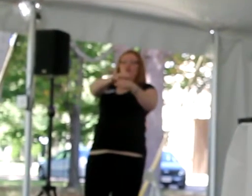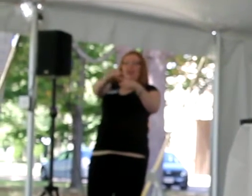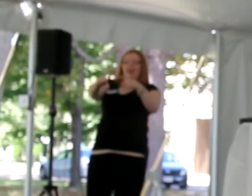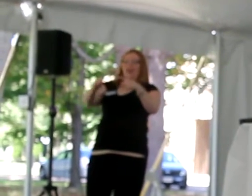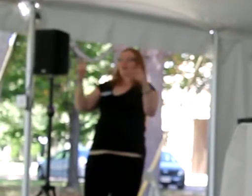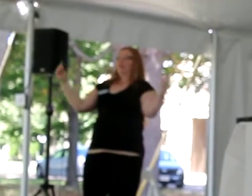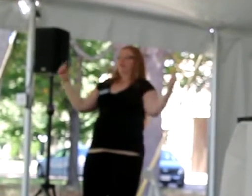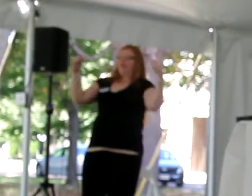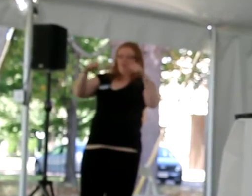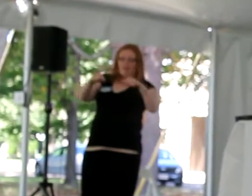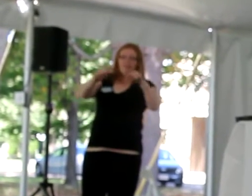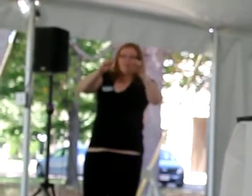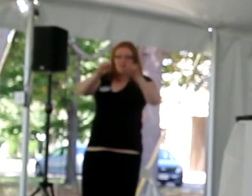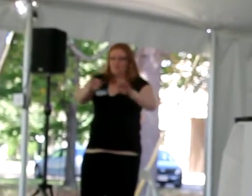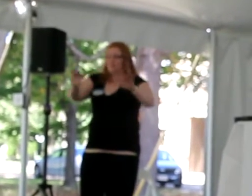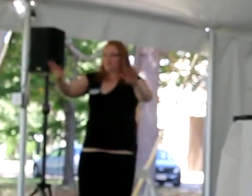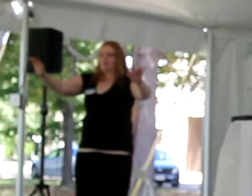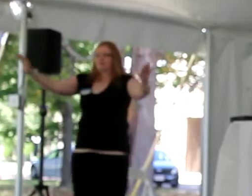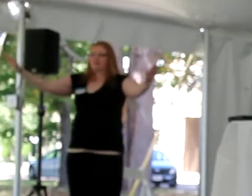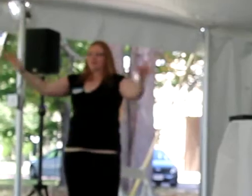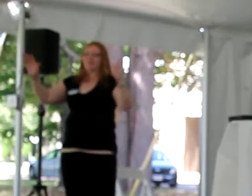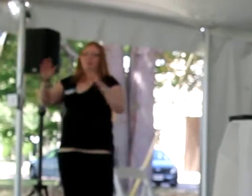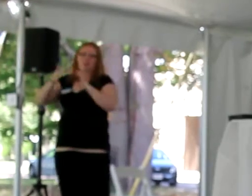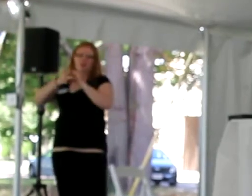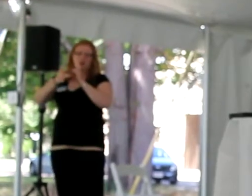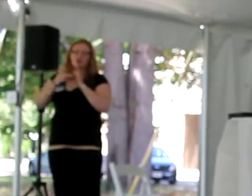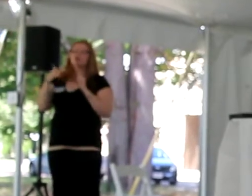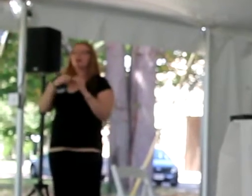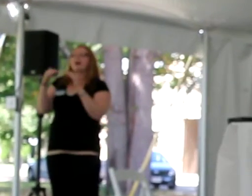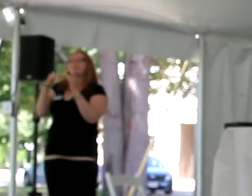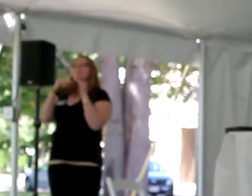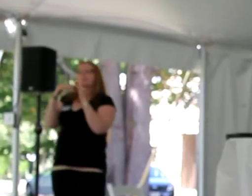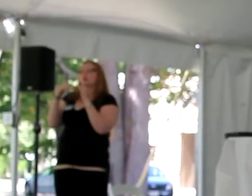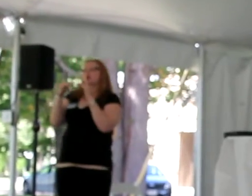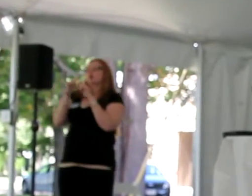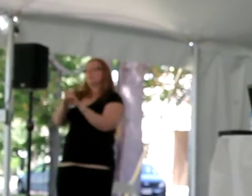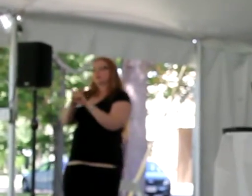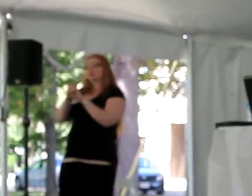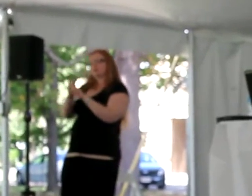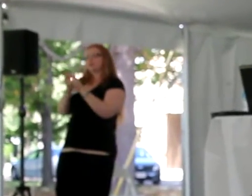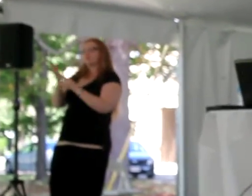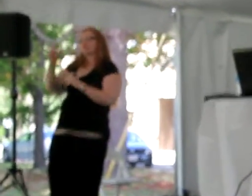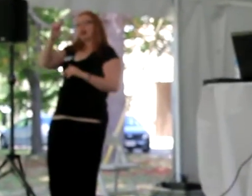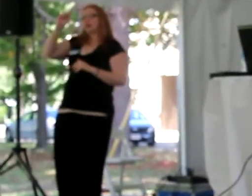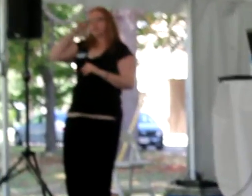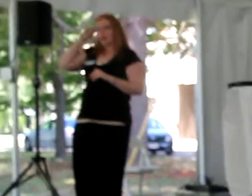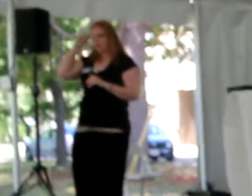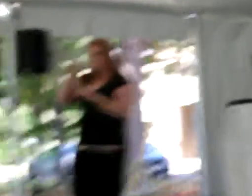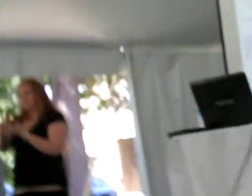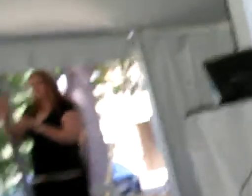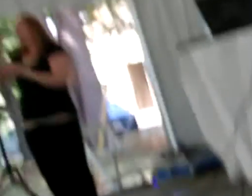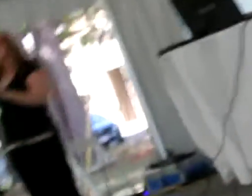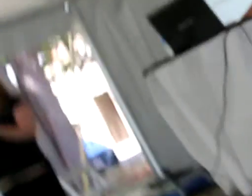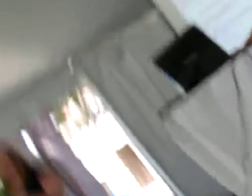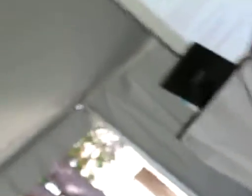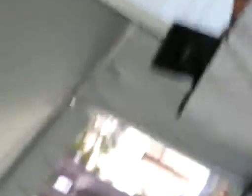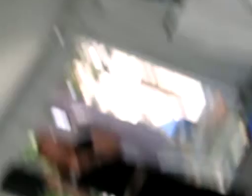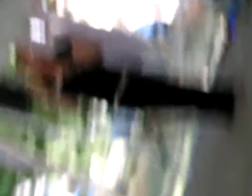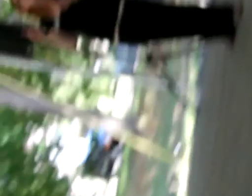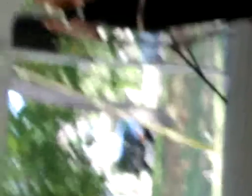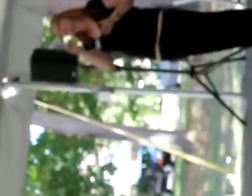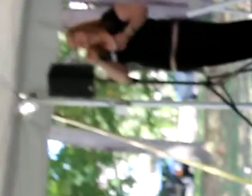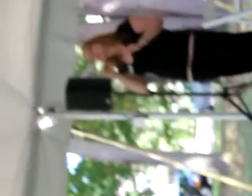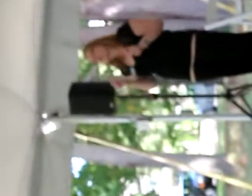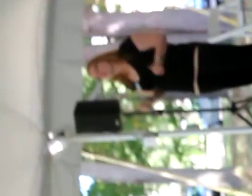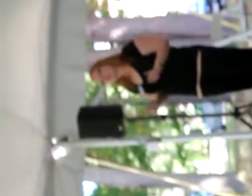get people the technology that they need. They also do a peer mentoring program through Gallaudet University. And then there's the award-winning hearing loss